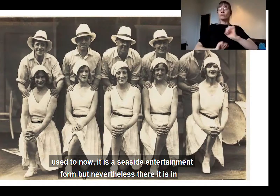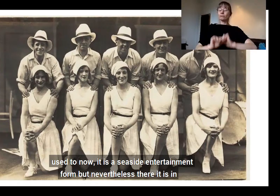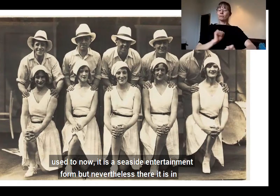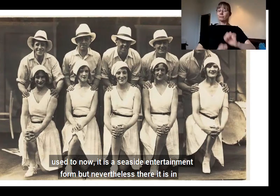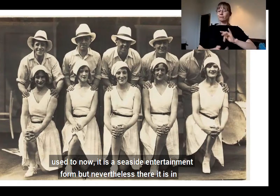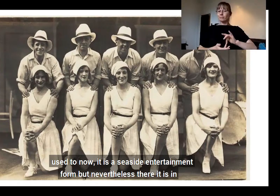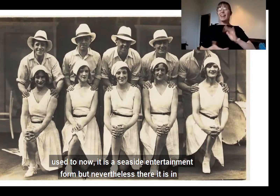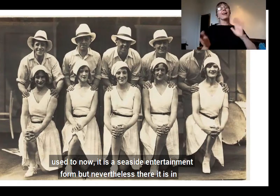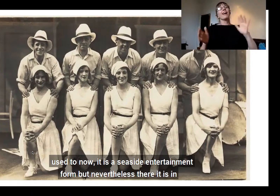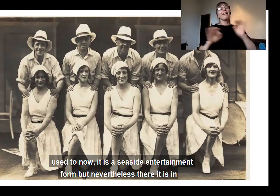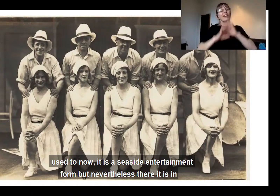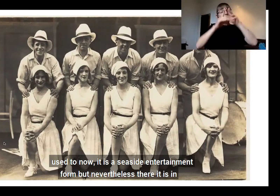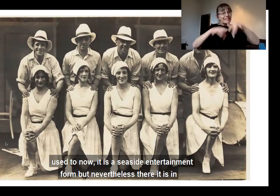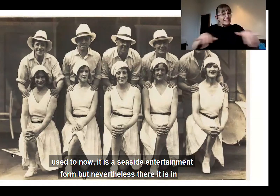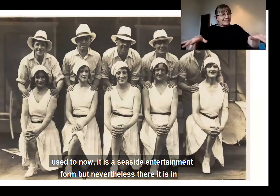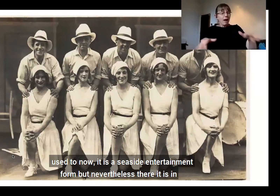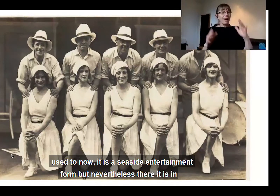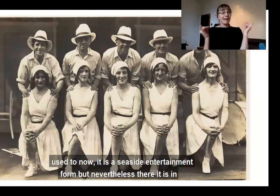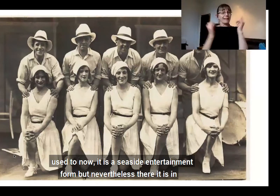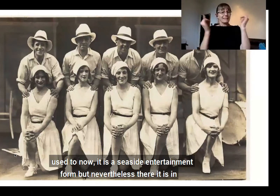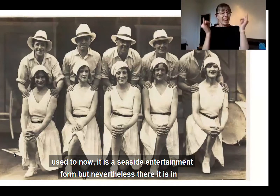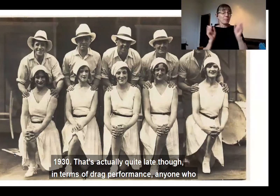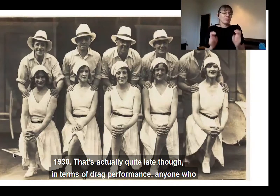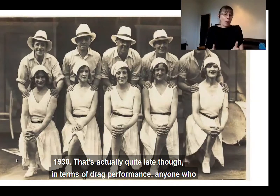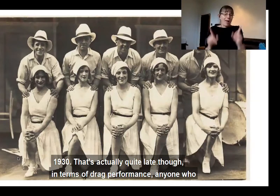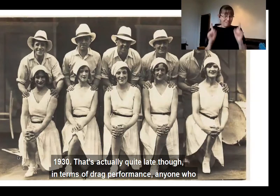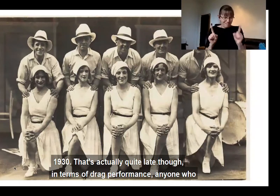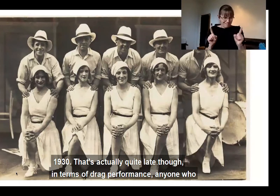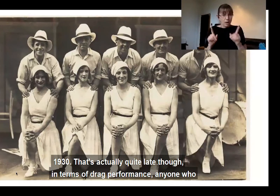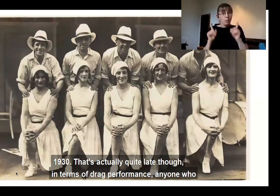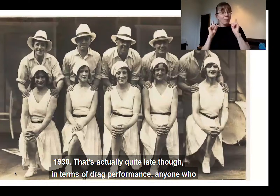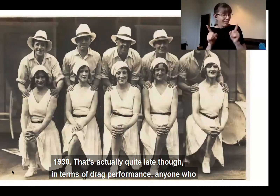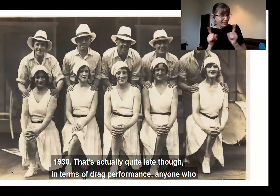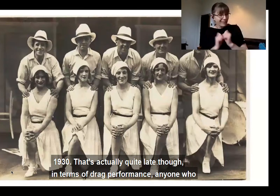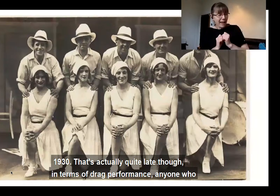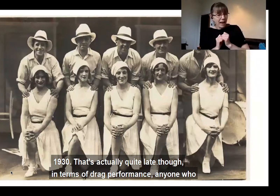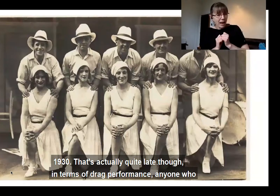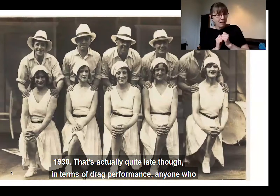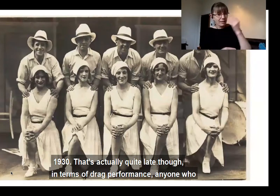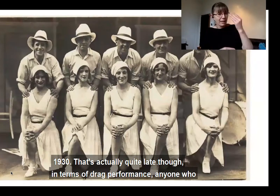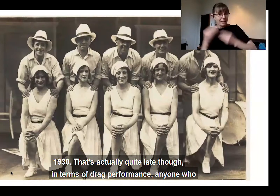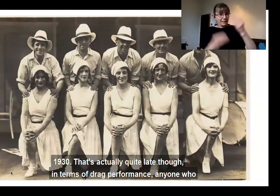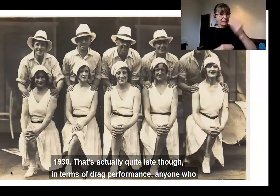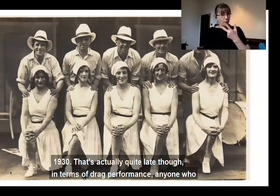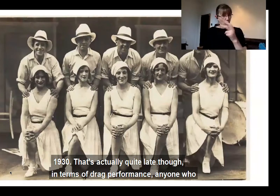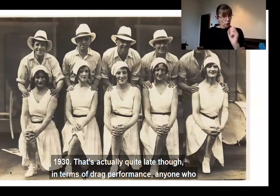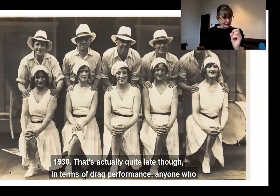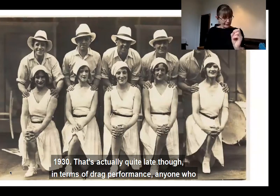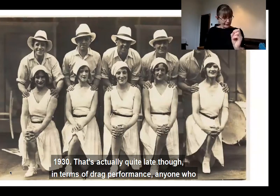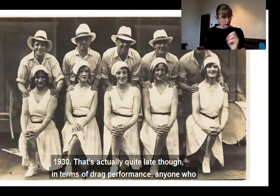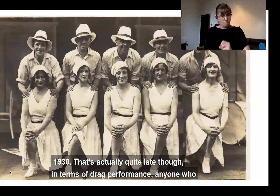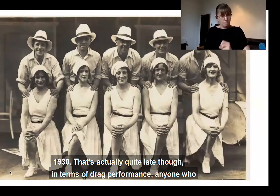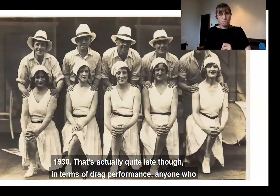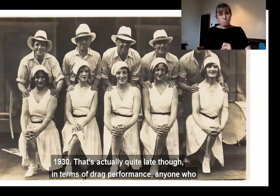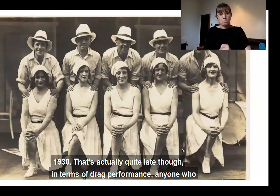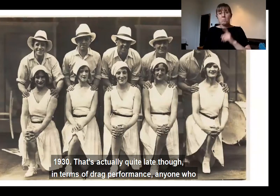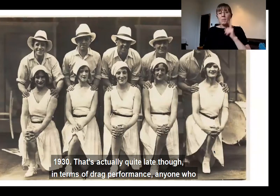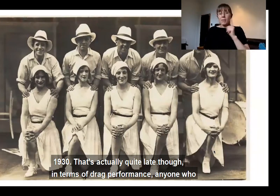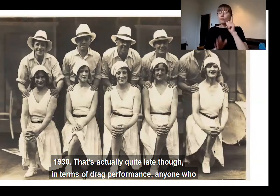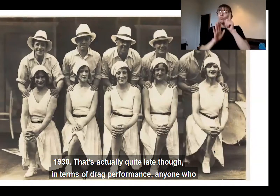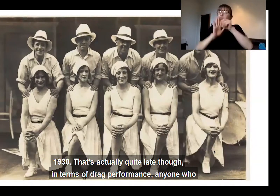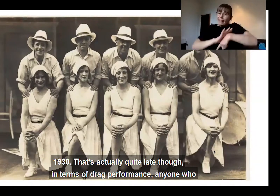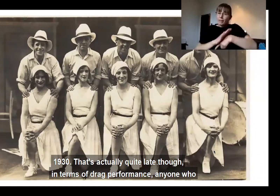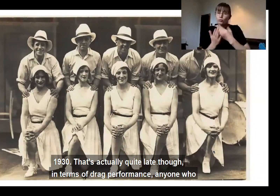seaside entertainment form, but nevertheless, there it is in 1930. That's actually quite late,